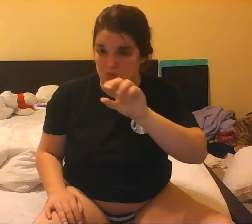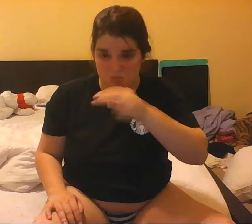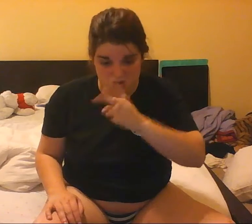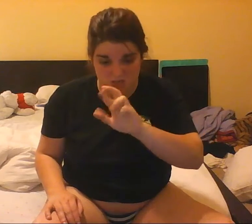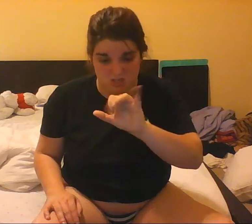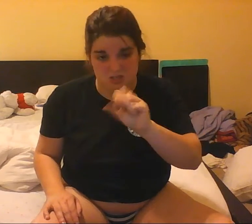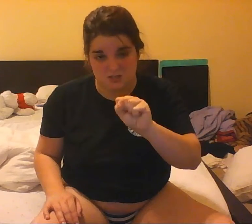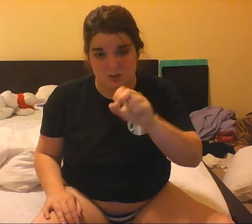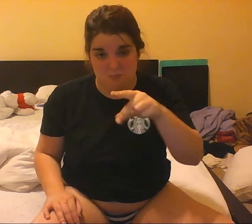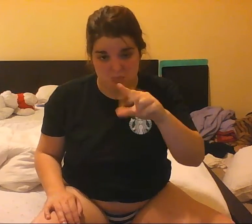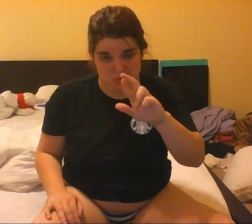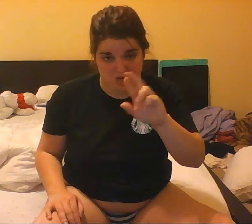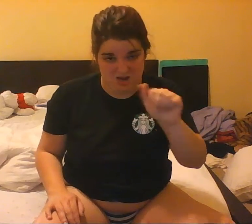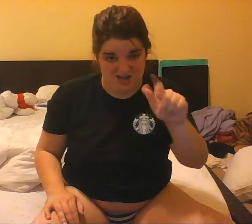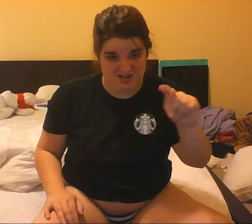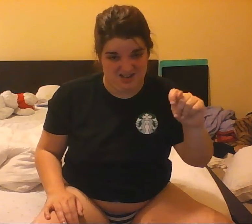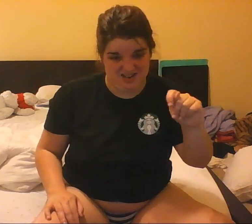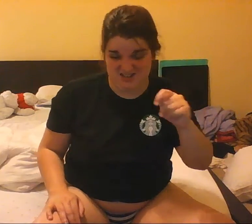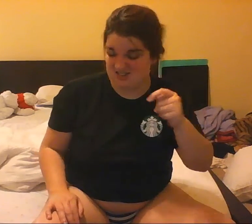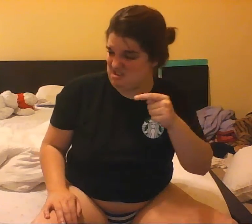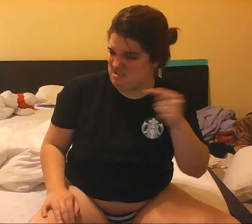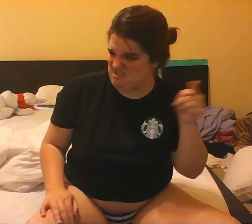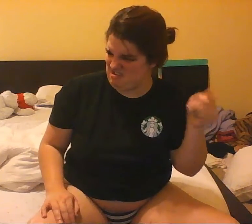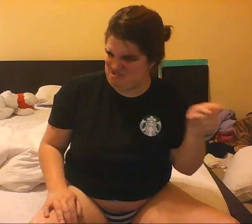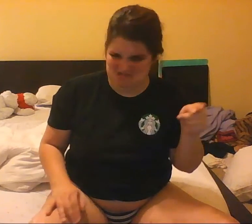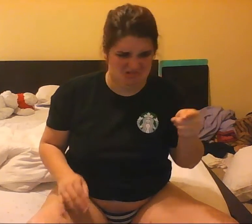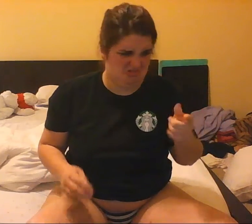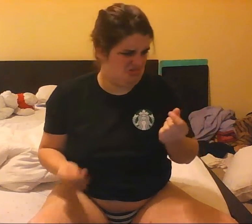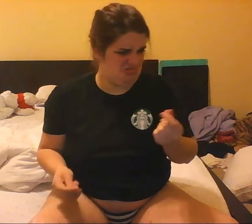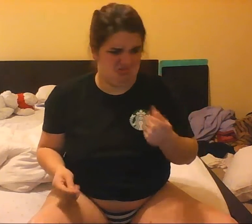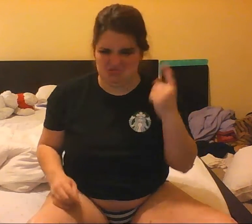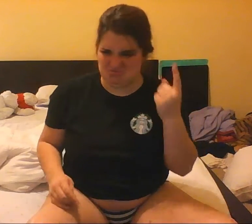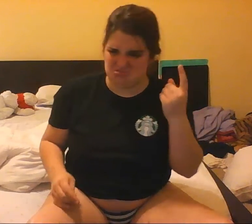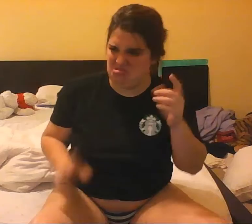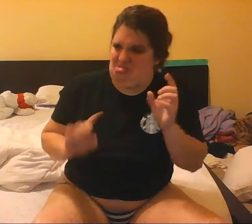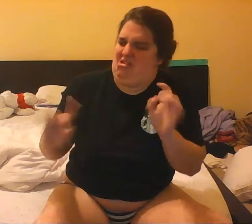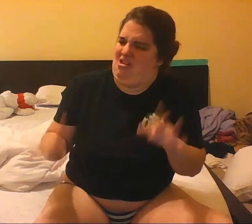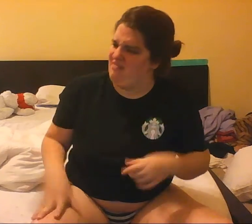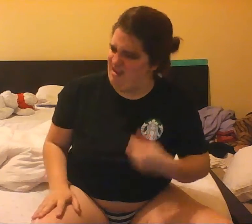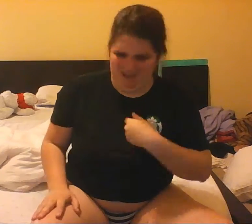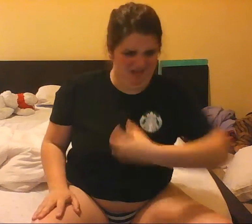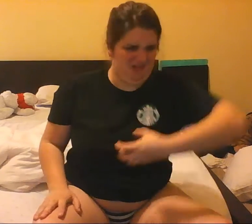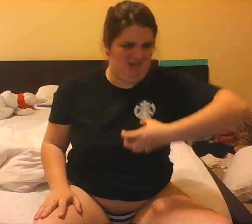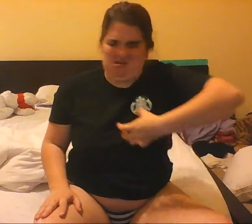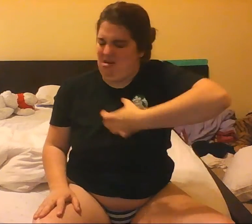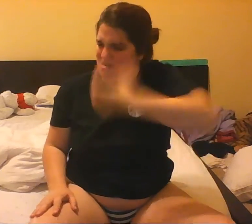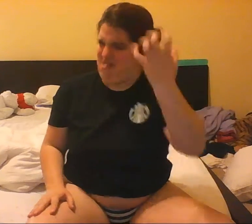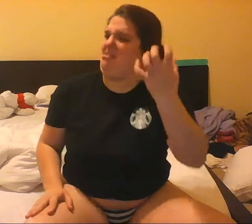So spoiler alert if you haven't seen Passenger. Yes. Chris Pratt, I don't know how many people, it's a lot of people are on this